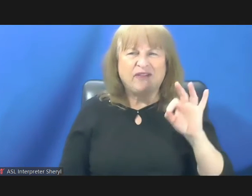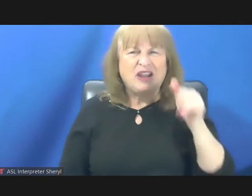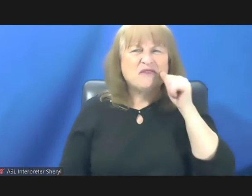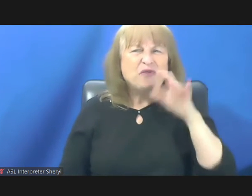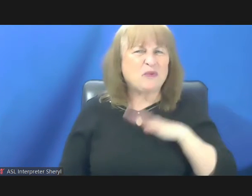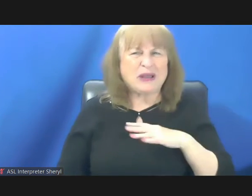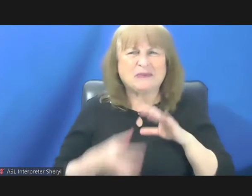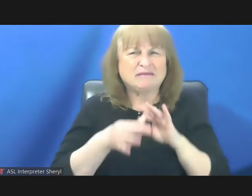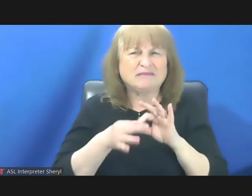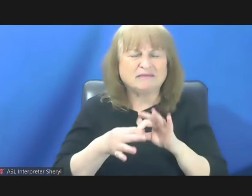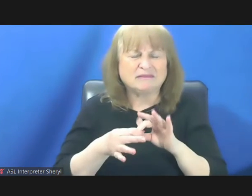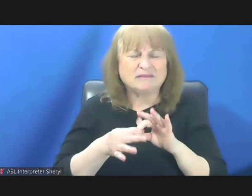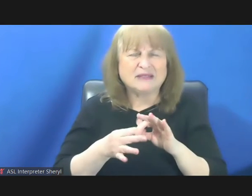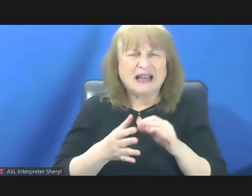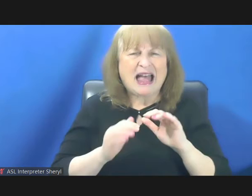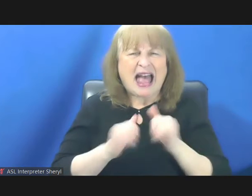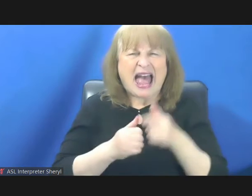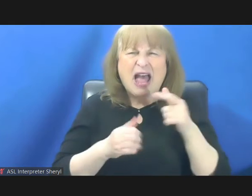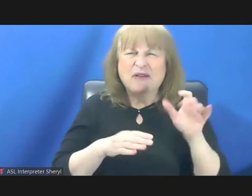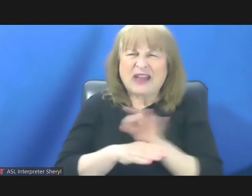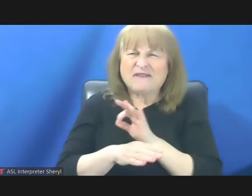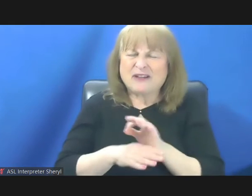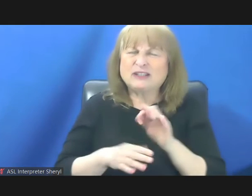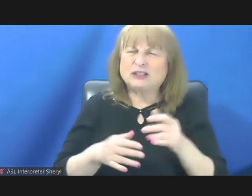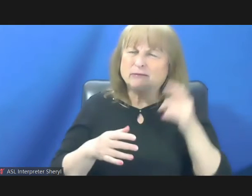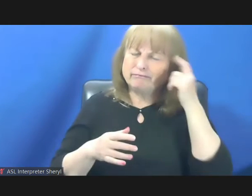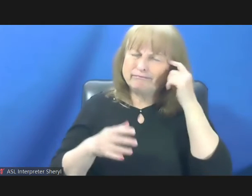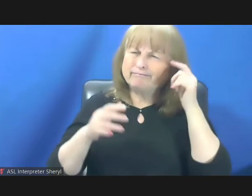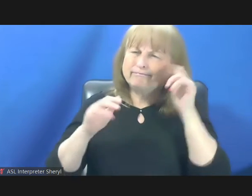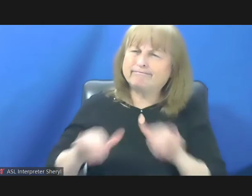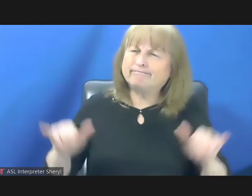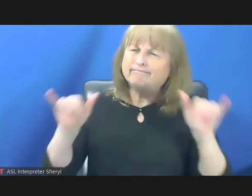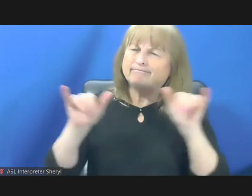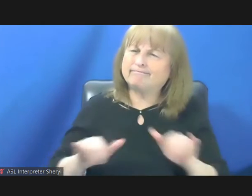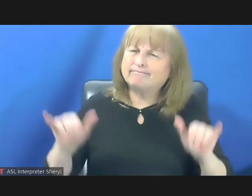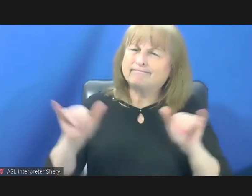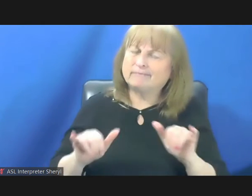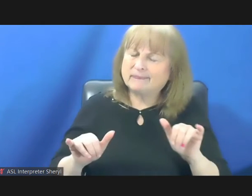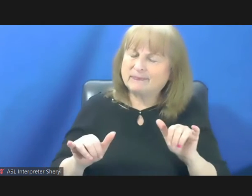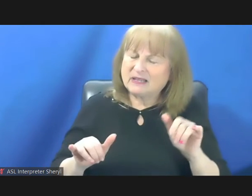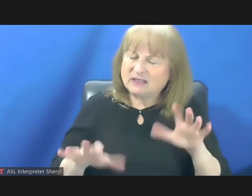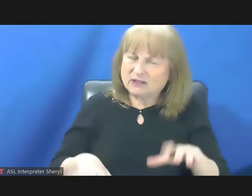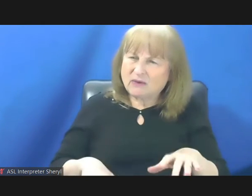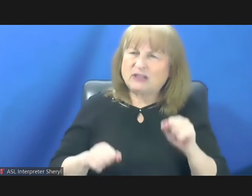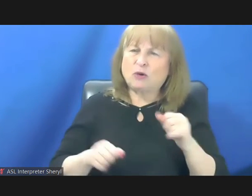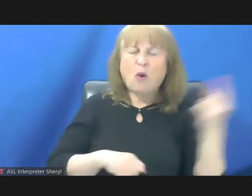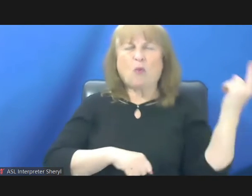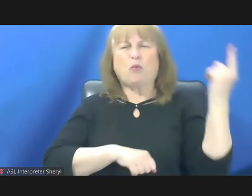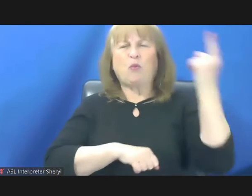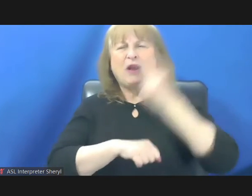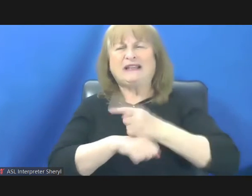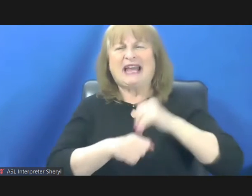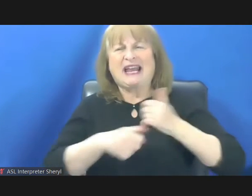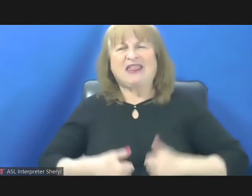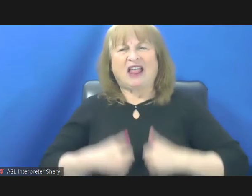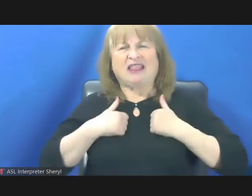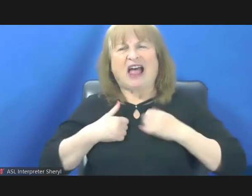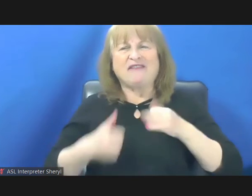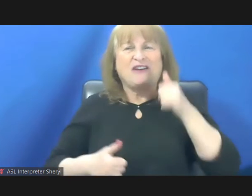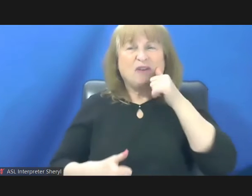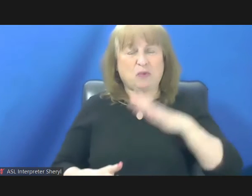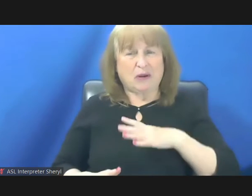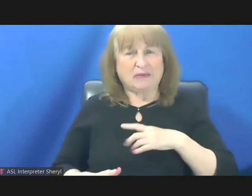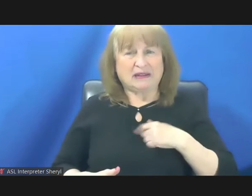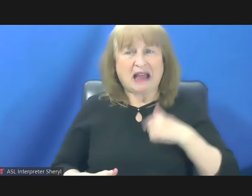a routine of what, how they function on a day to day. So if I took a day in the life of a woman, I decided